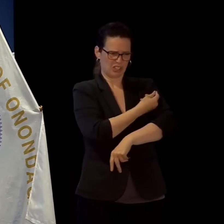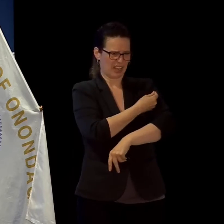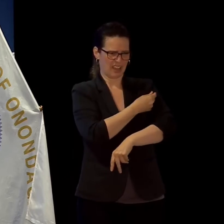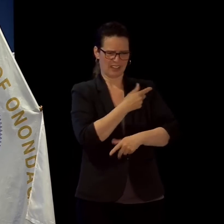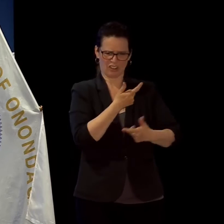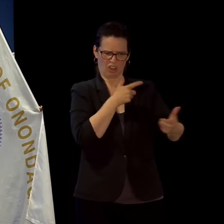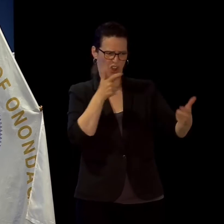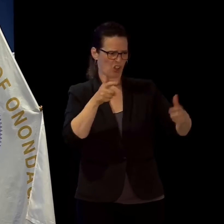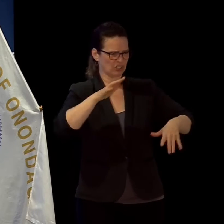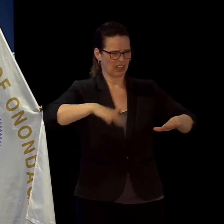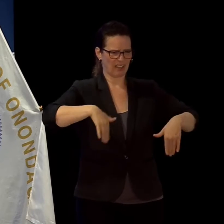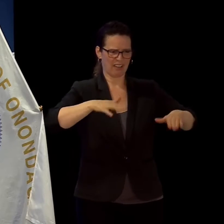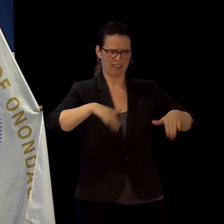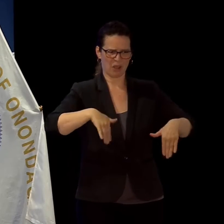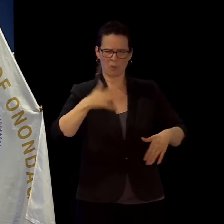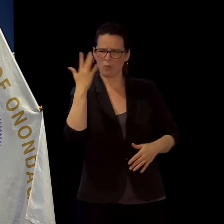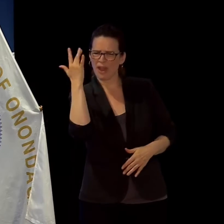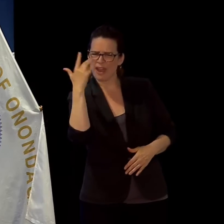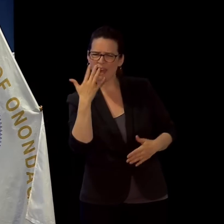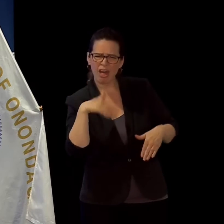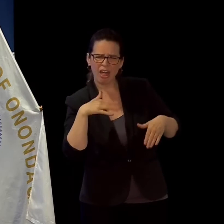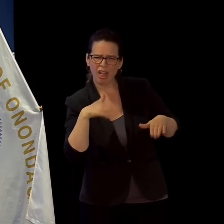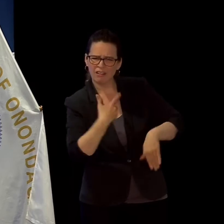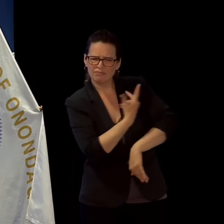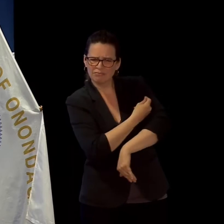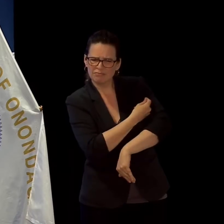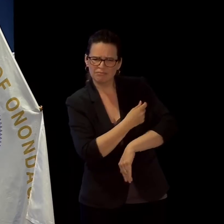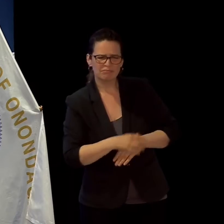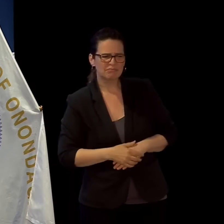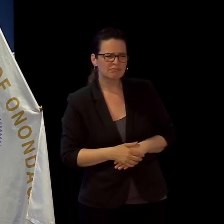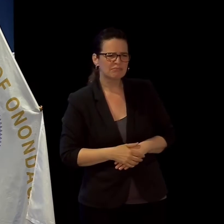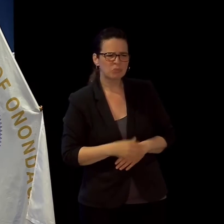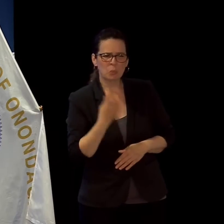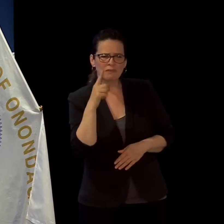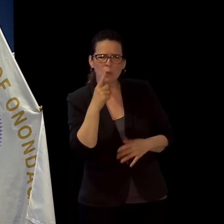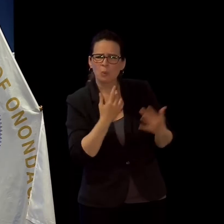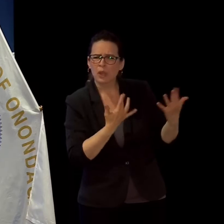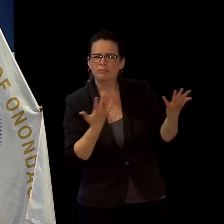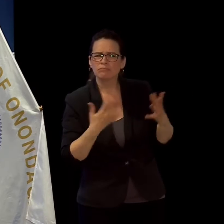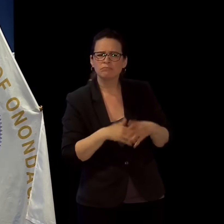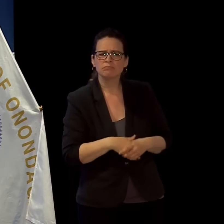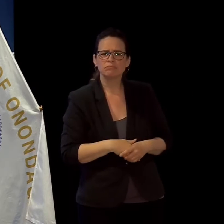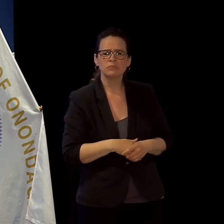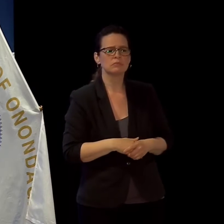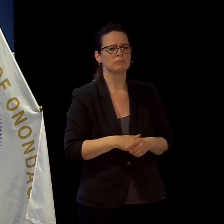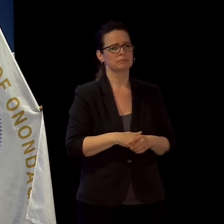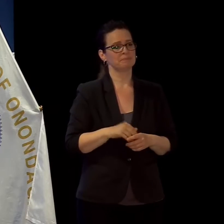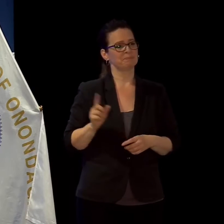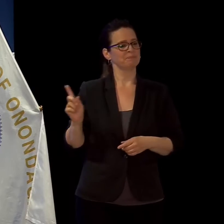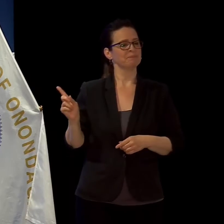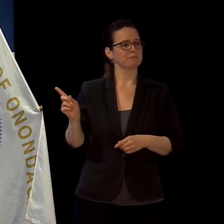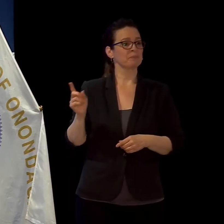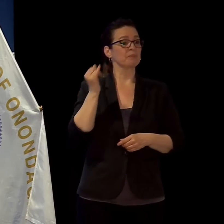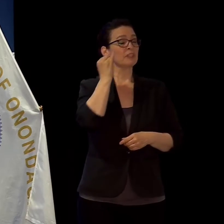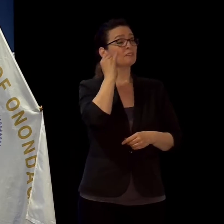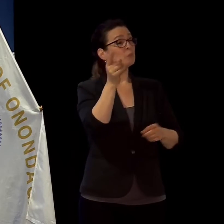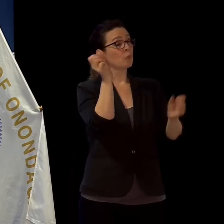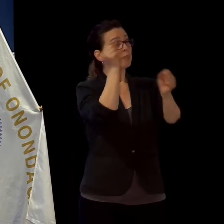anything yet. So what are people waiting for? Yeah, I think if you think about